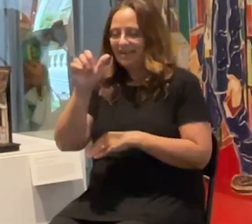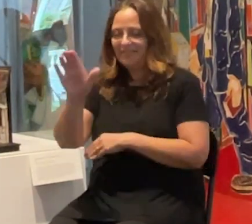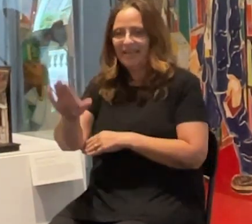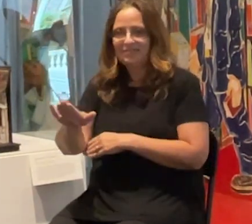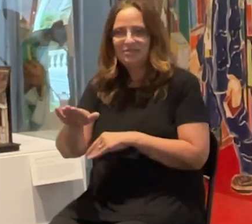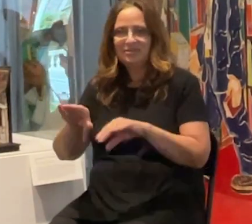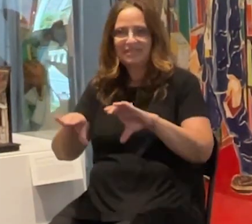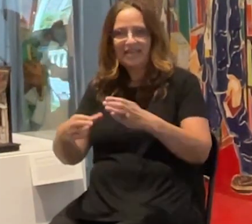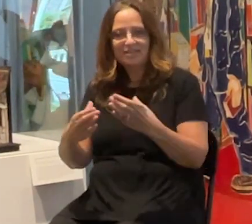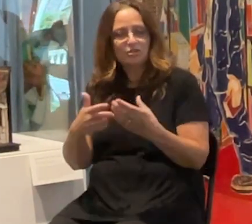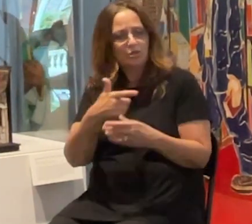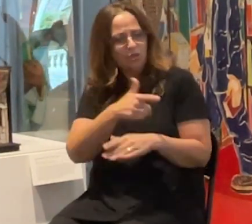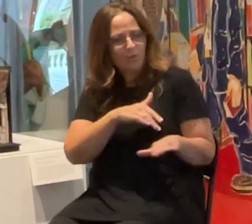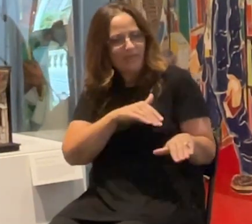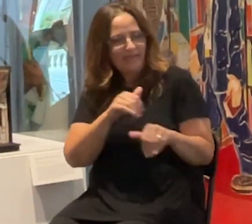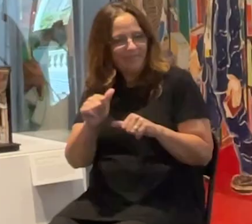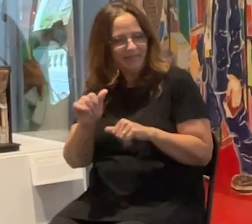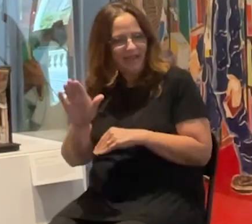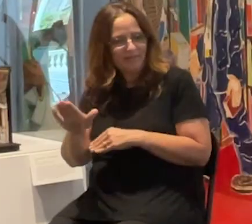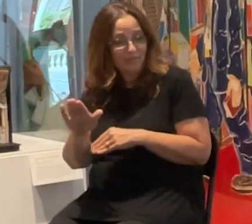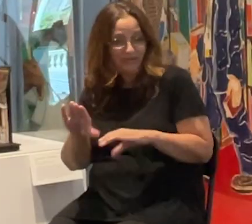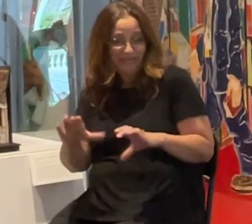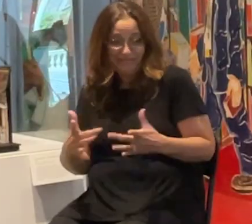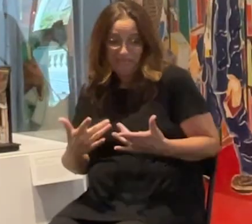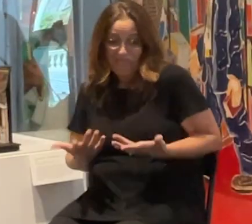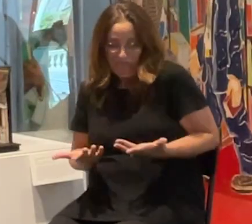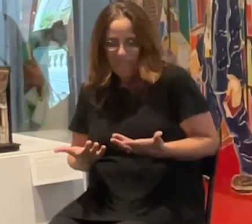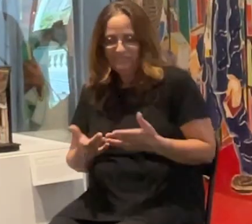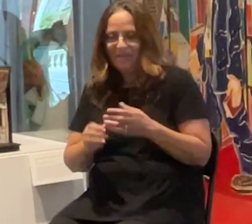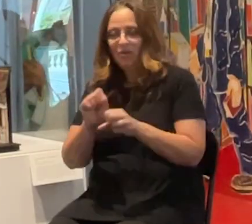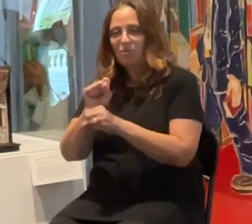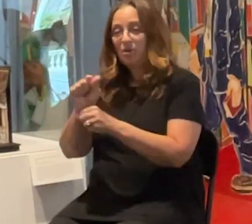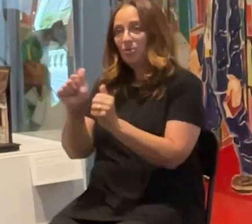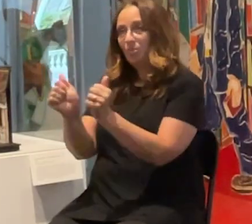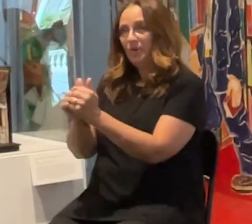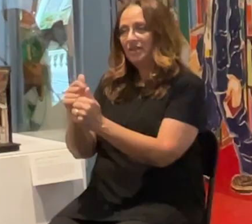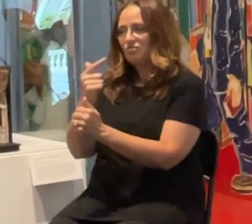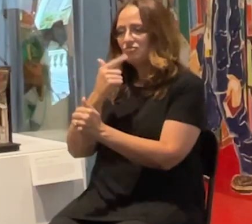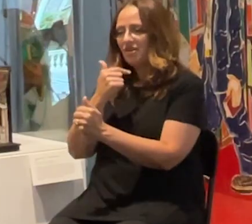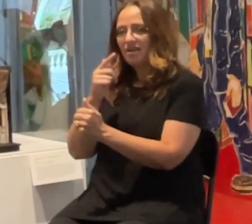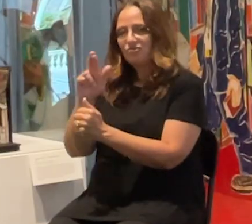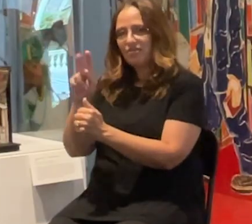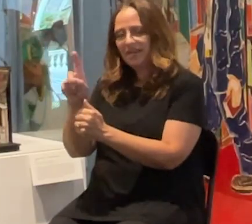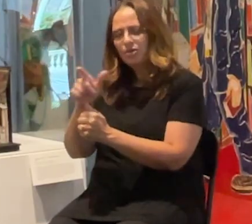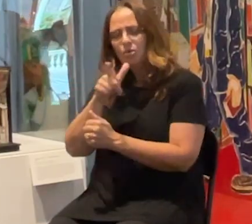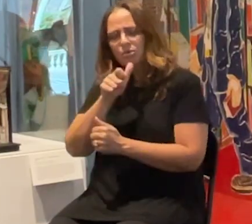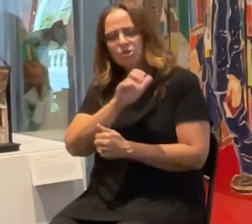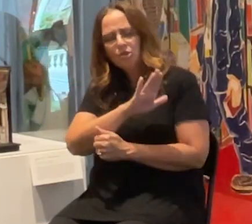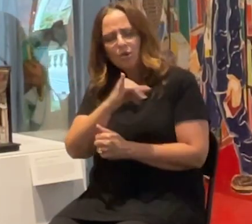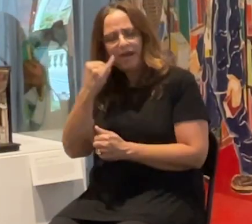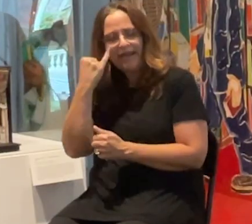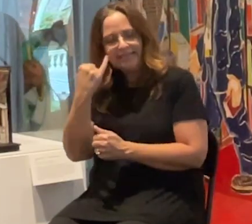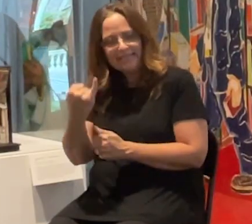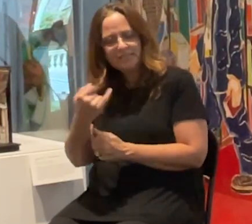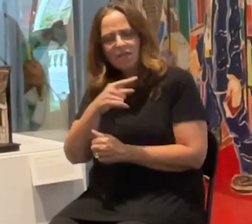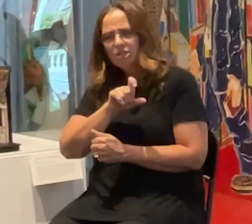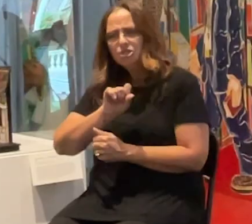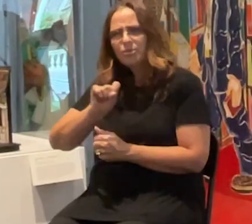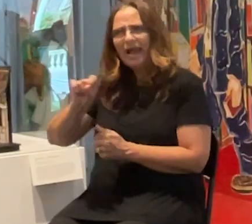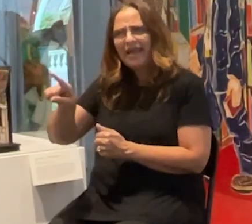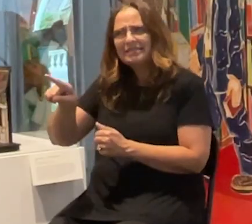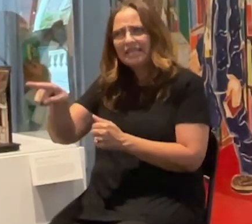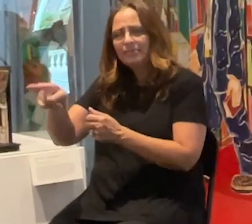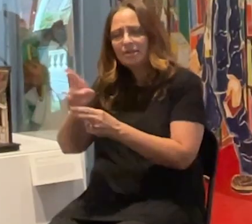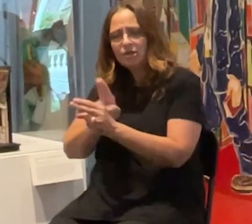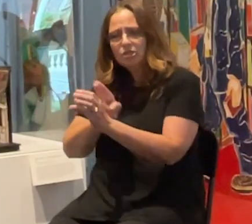maybe you just left your afternoon classes and went and worked for Red. But, like, whose idea was it? Were you like, Red, can I come do something for